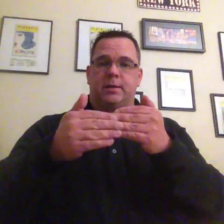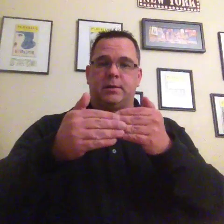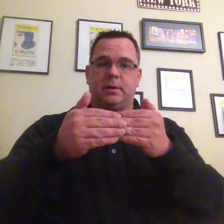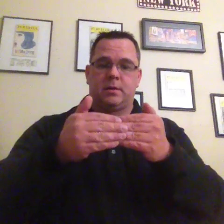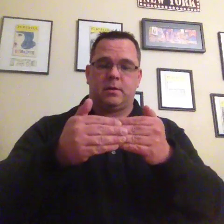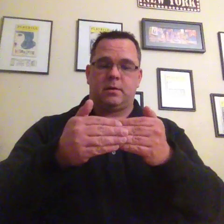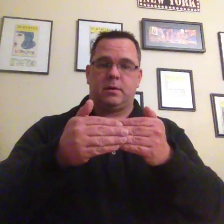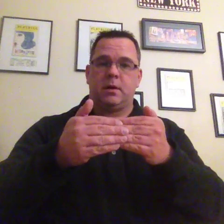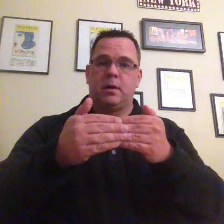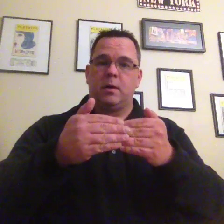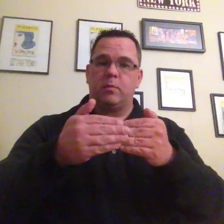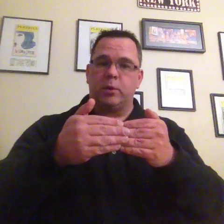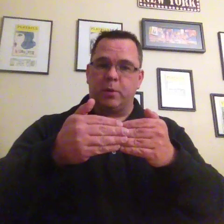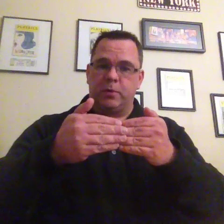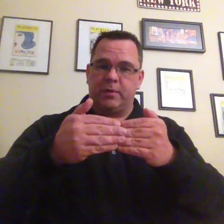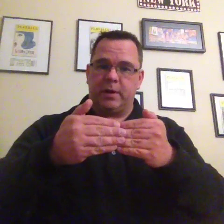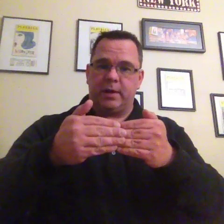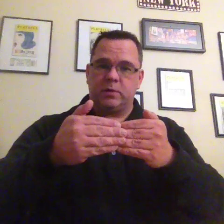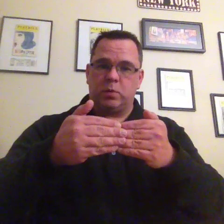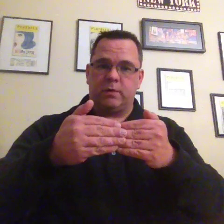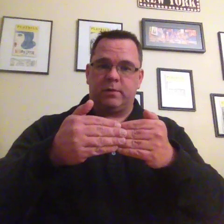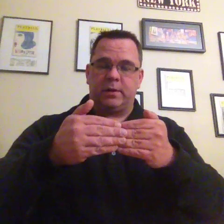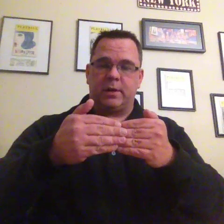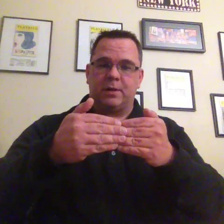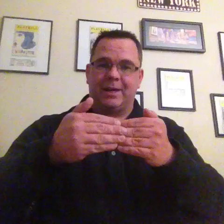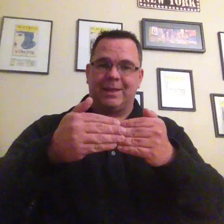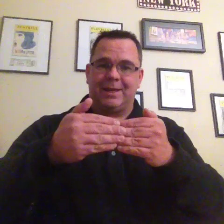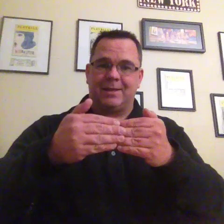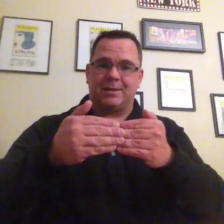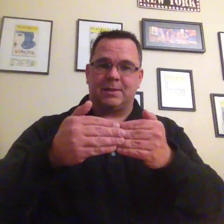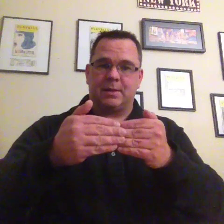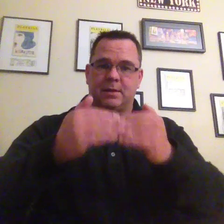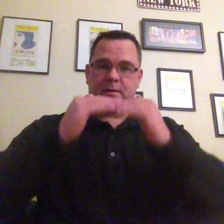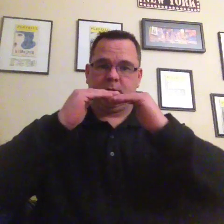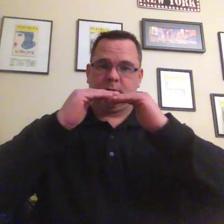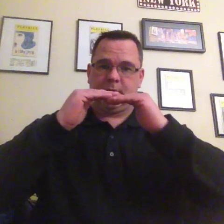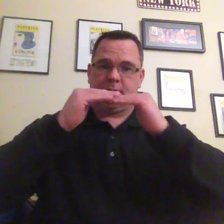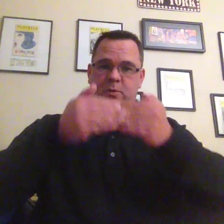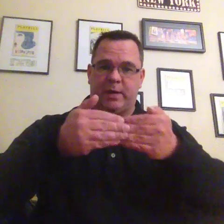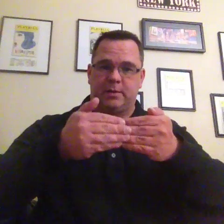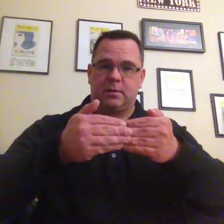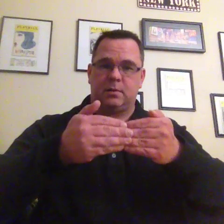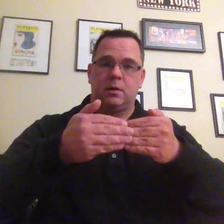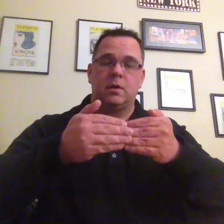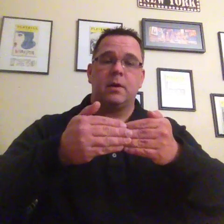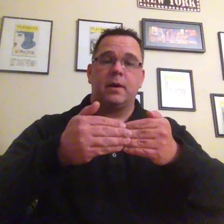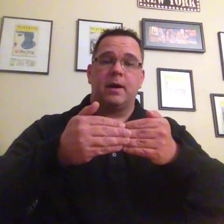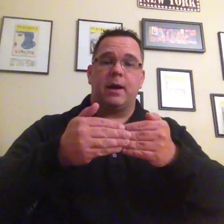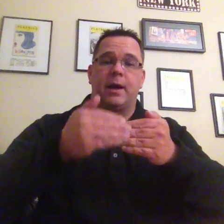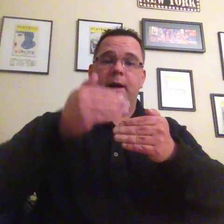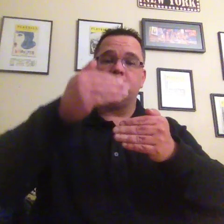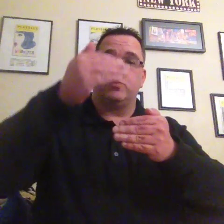Beyond. Put both of your hands one in front of the other like this. Hands are bent. And move